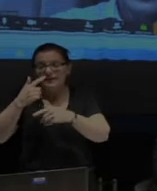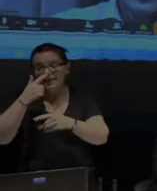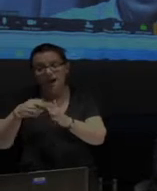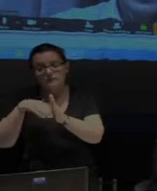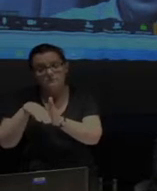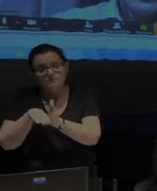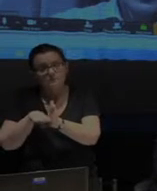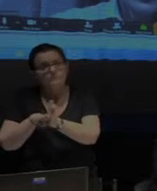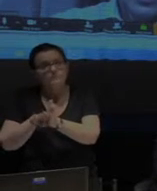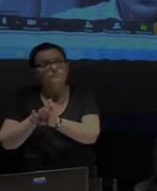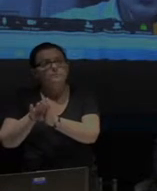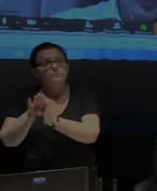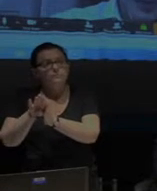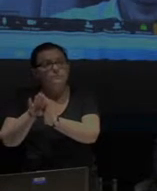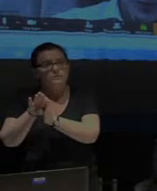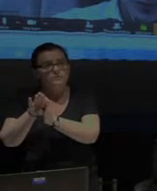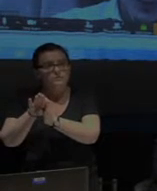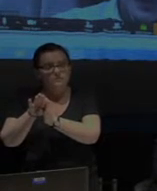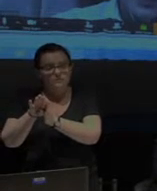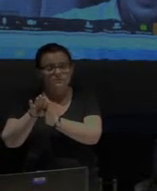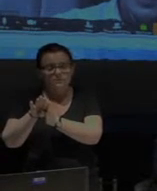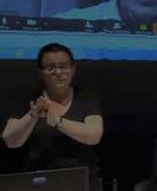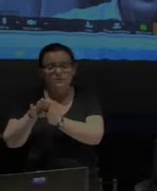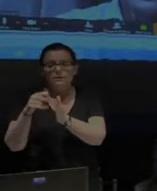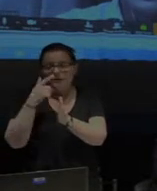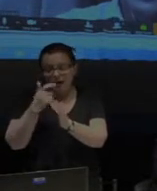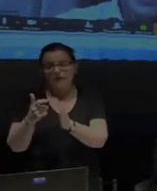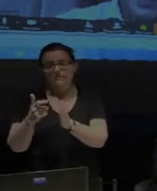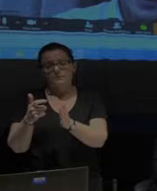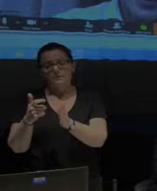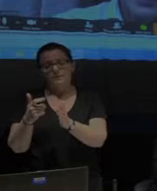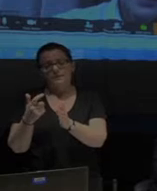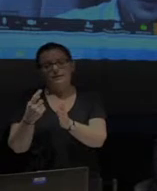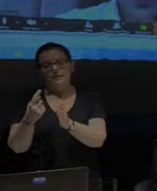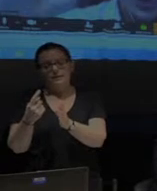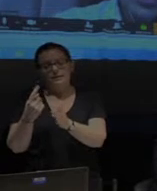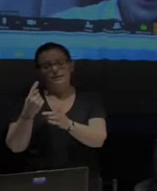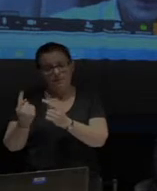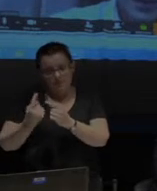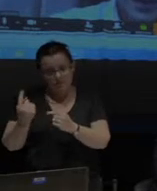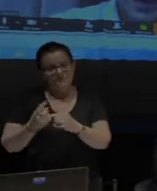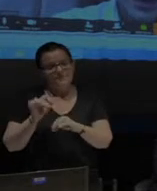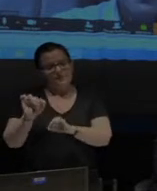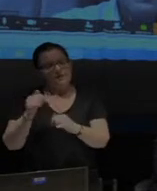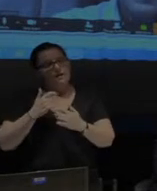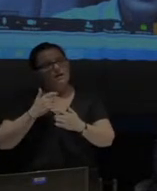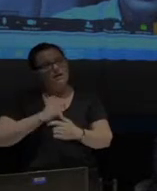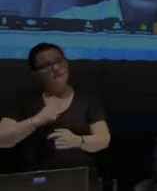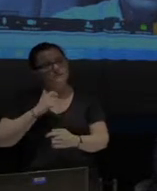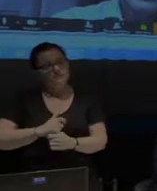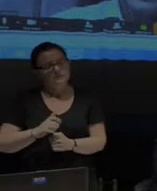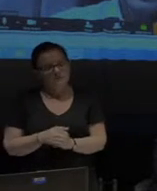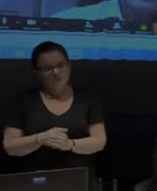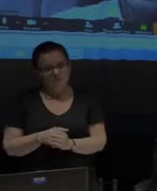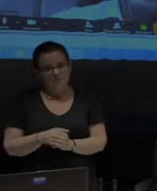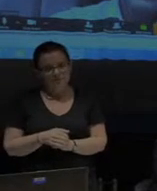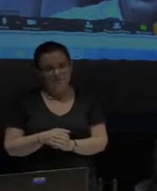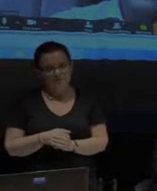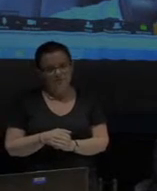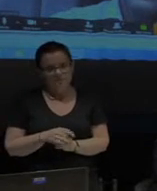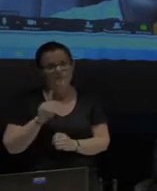place where we can all be allowed to be ourselves in our identities, whichever they are, that we ought to